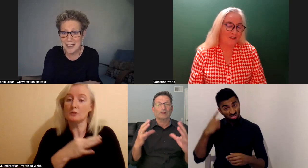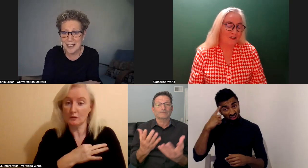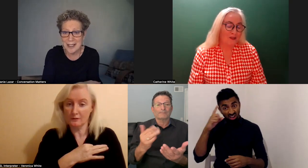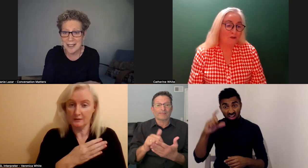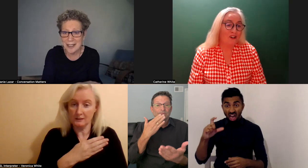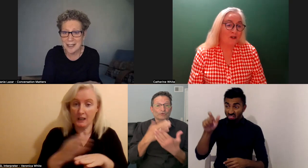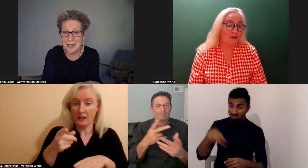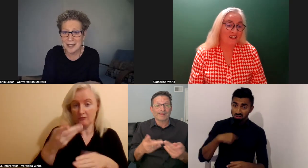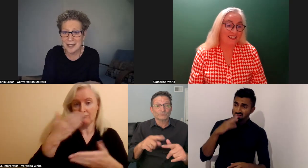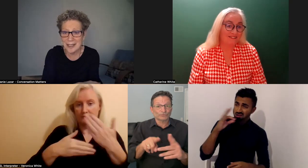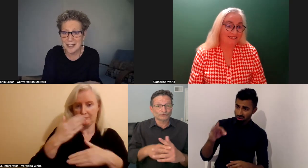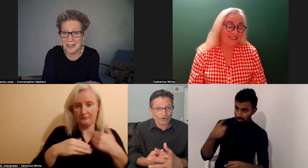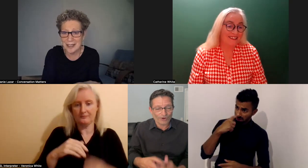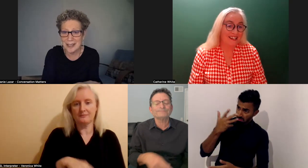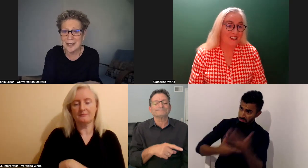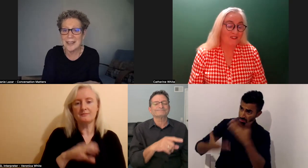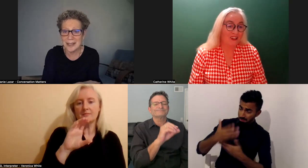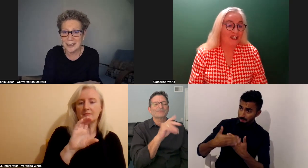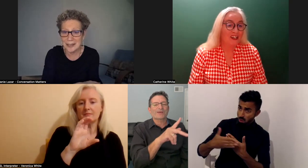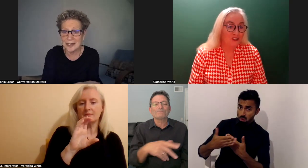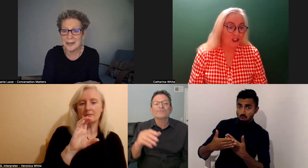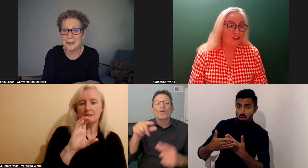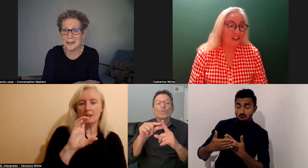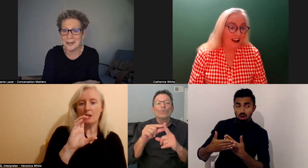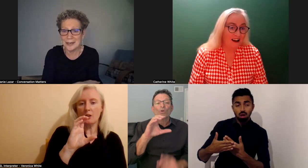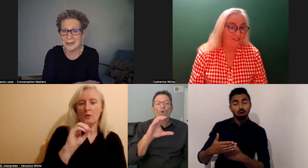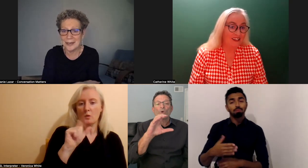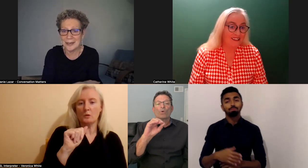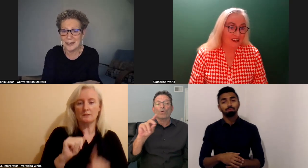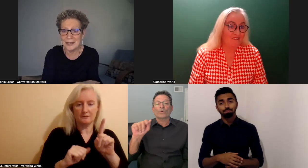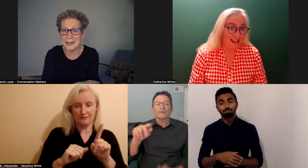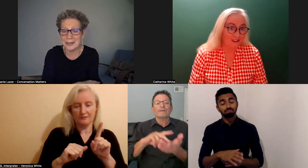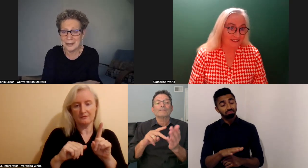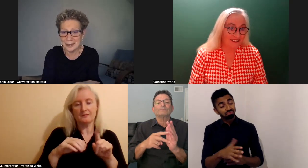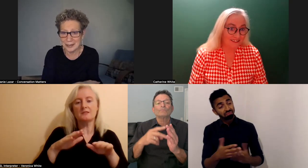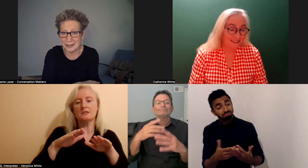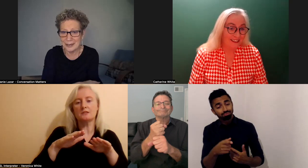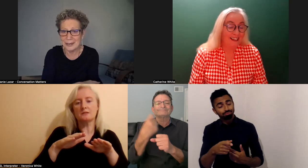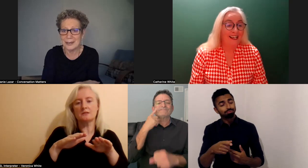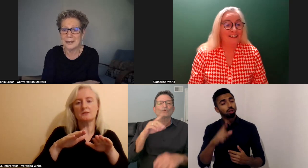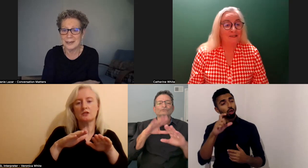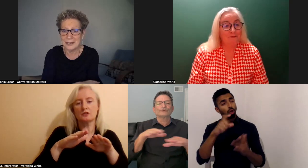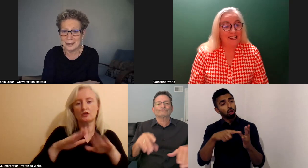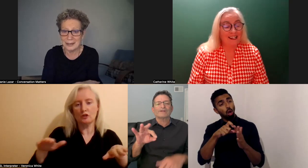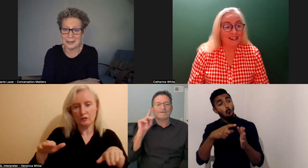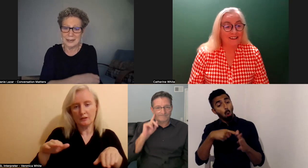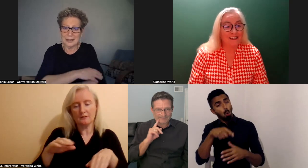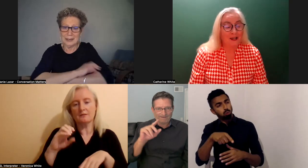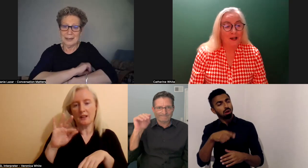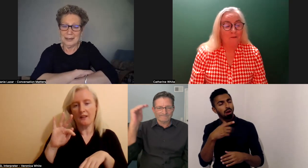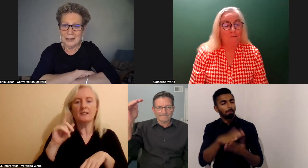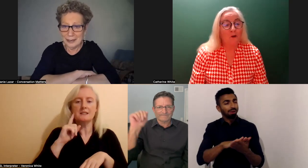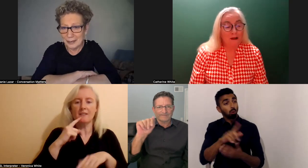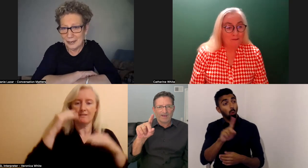Okay, so the word Coda stands for Children of Deaf Adults. And in my